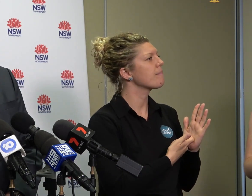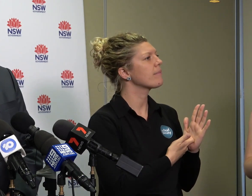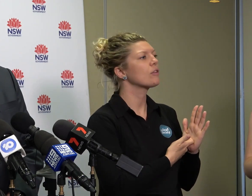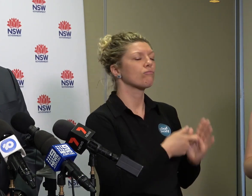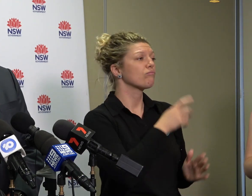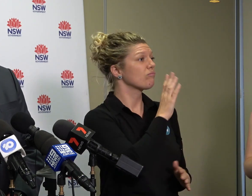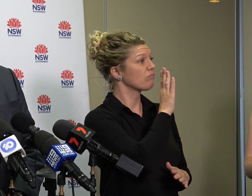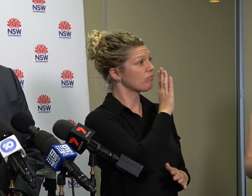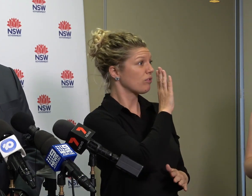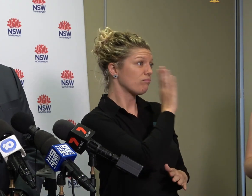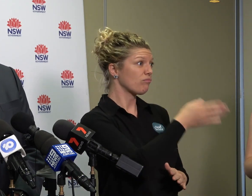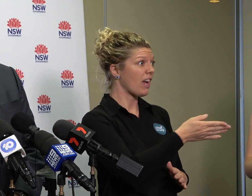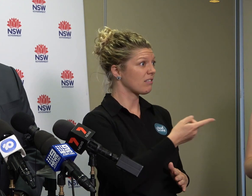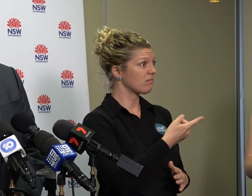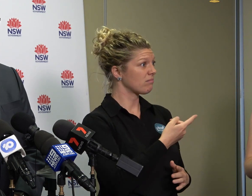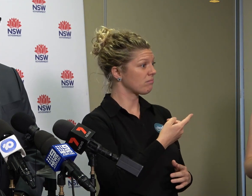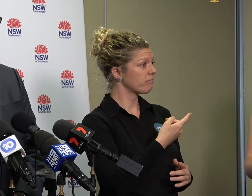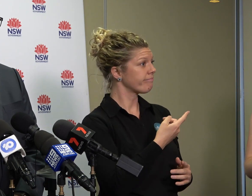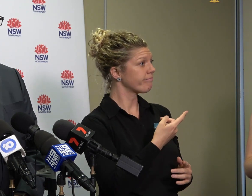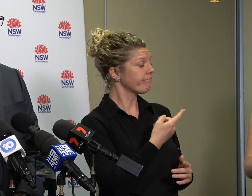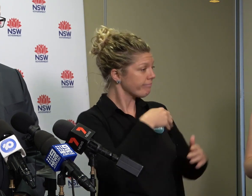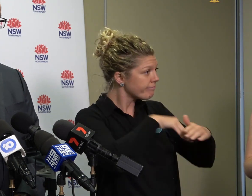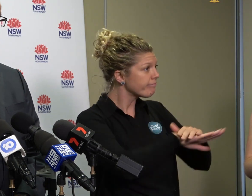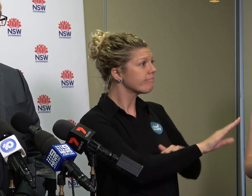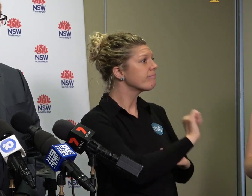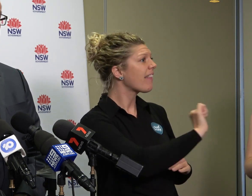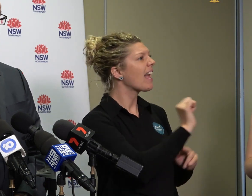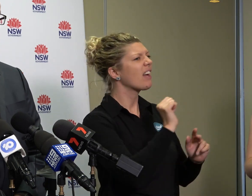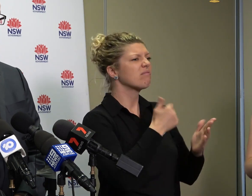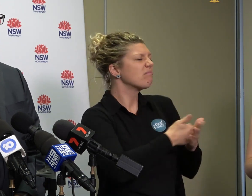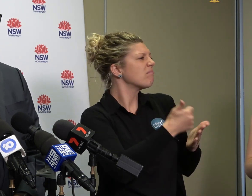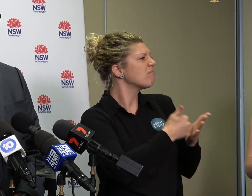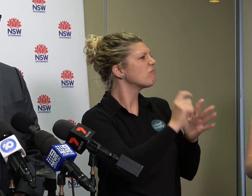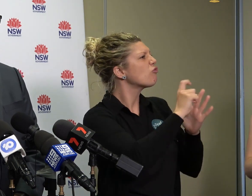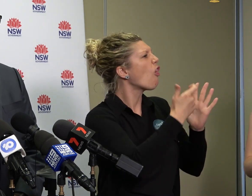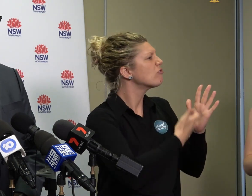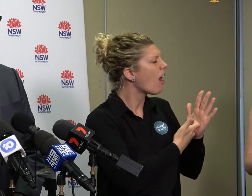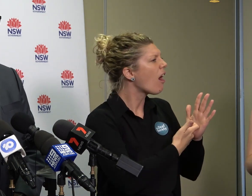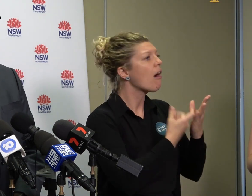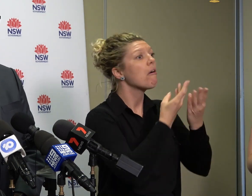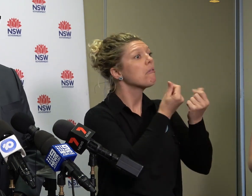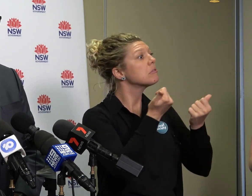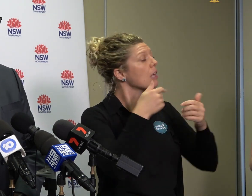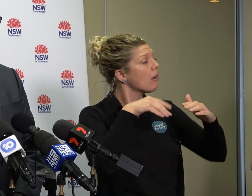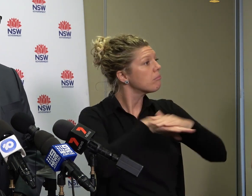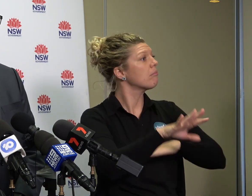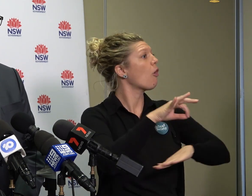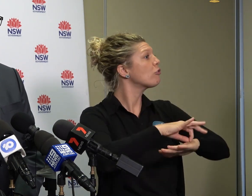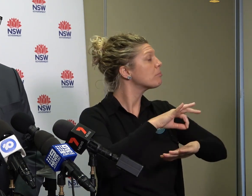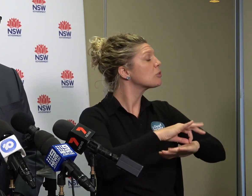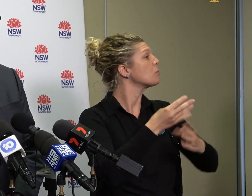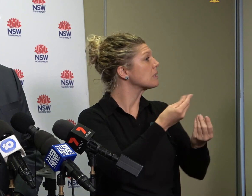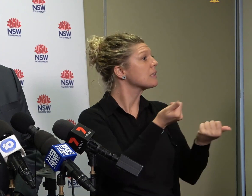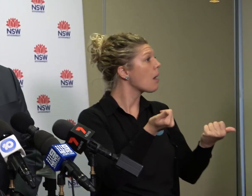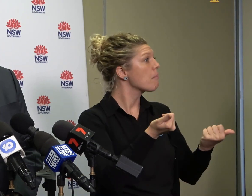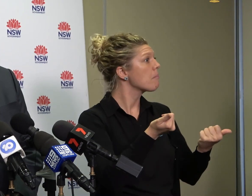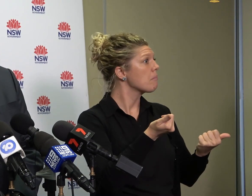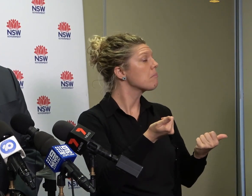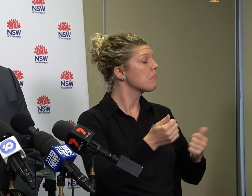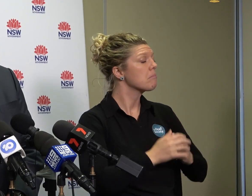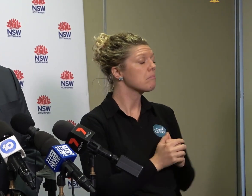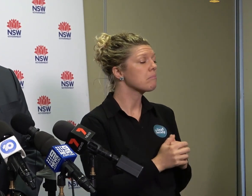presented themselves to generally at the moment general practitioners, but in some cases they presented to hospitals, some of the early